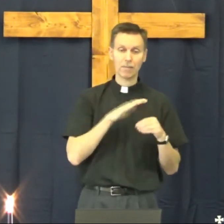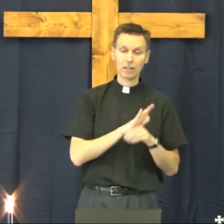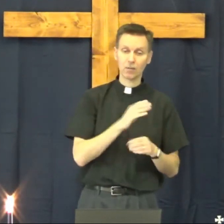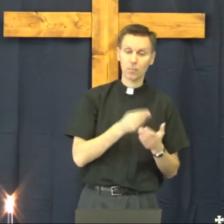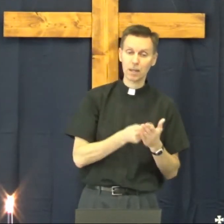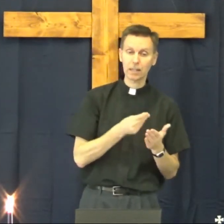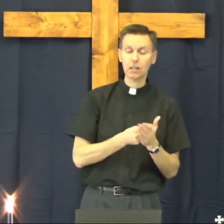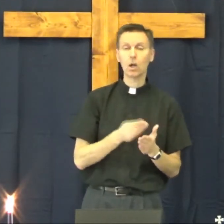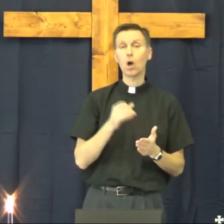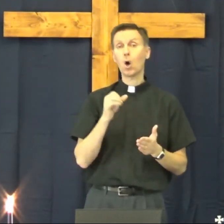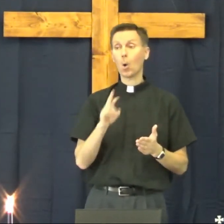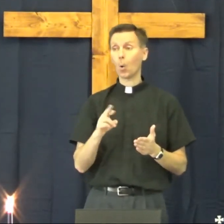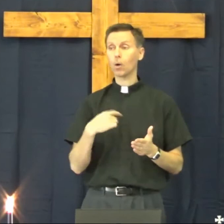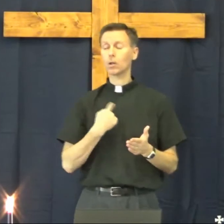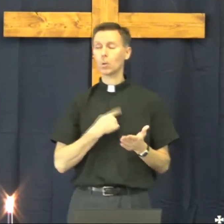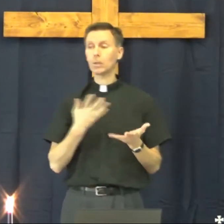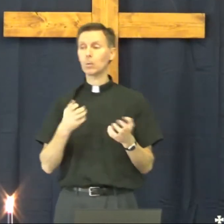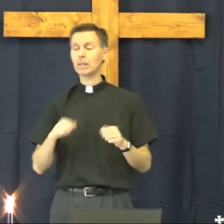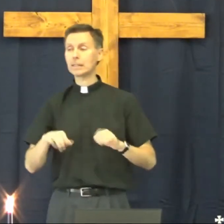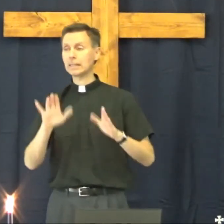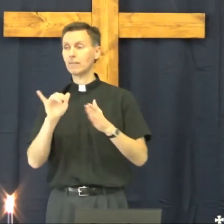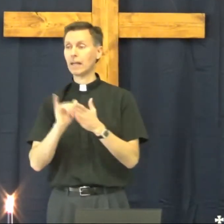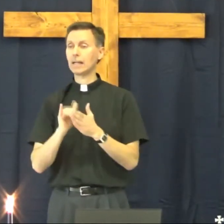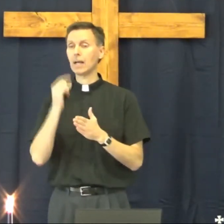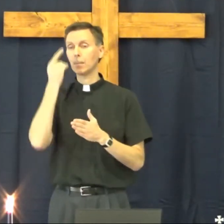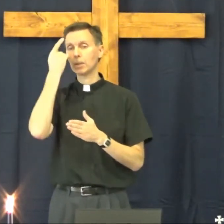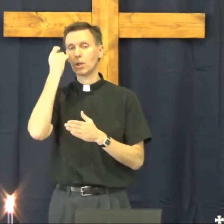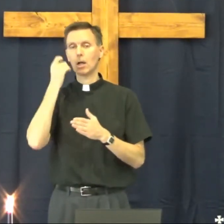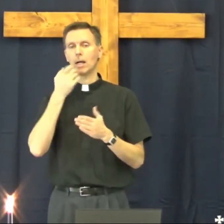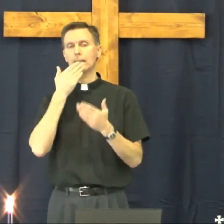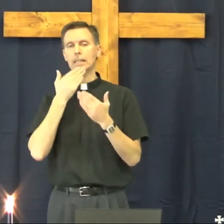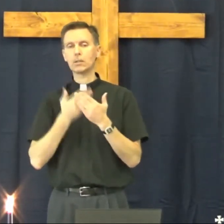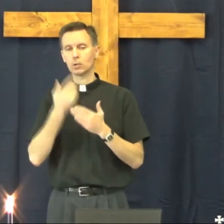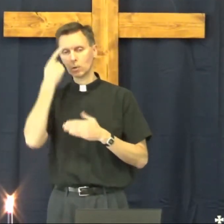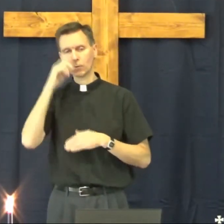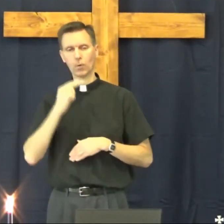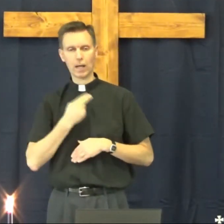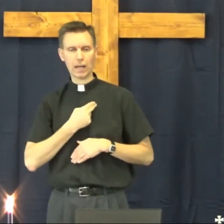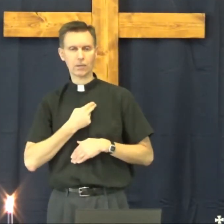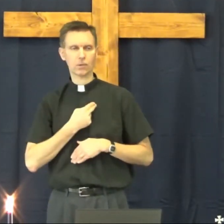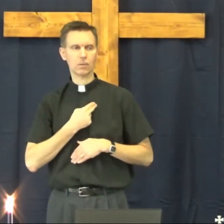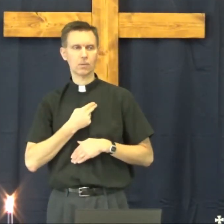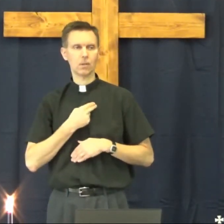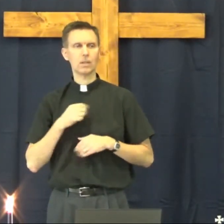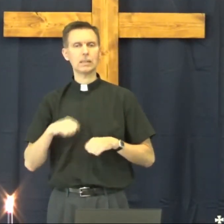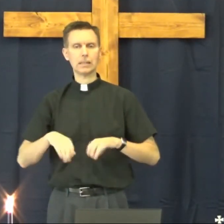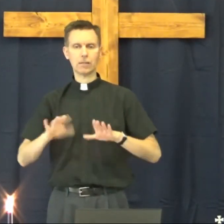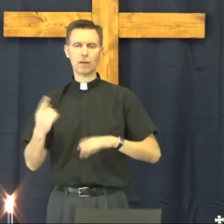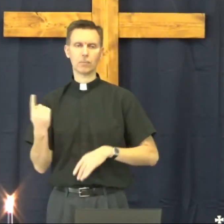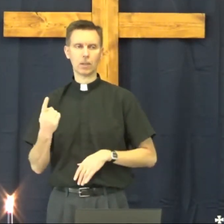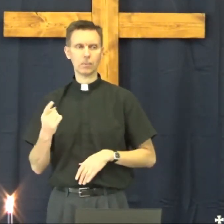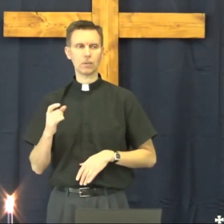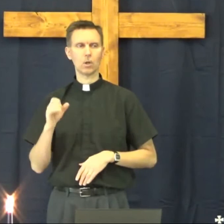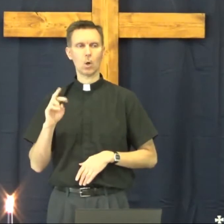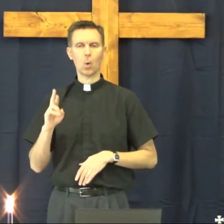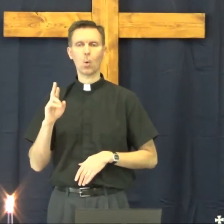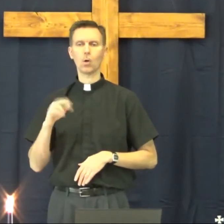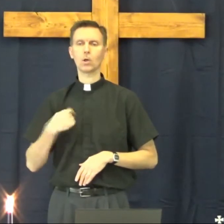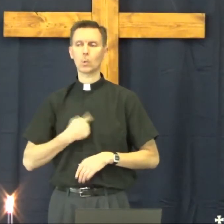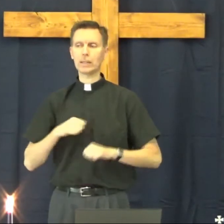enough money, or we want to give that up because it's good for us to give up something, or we give